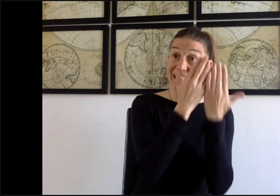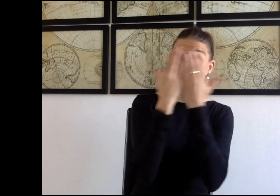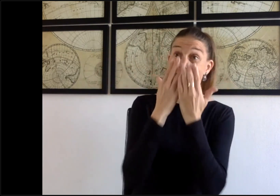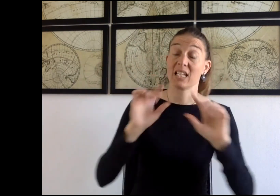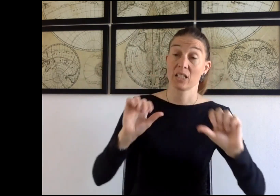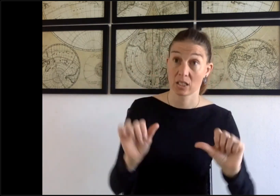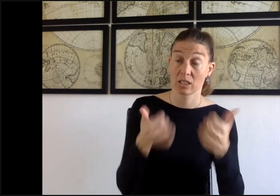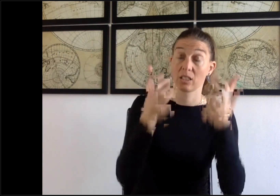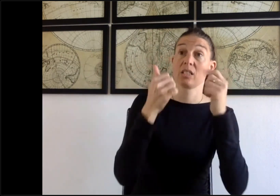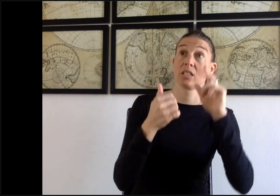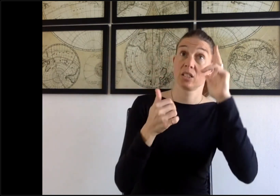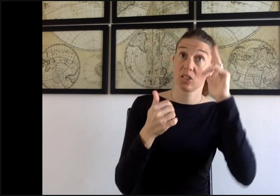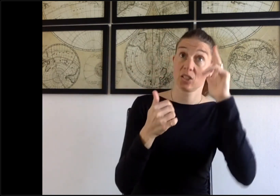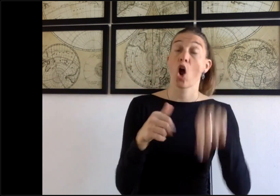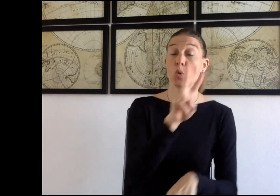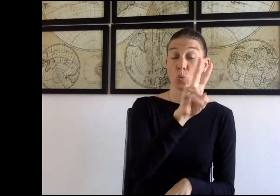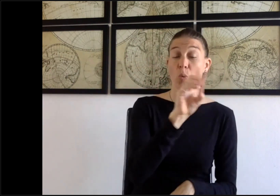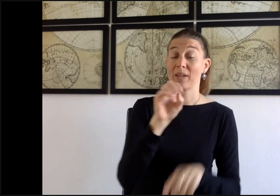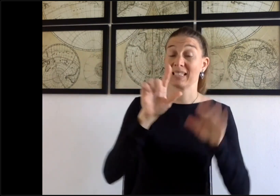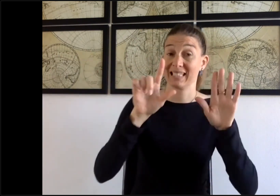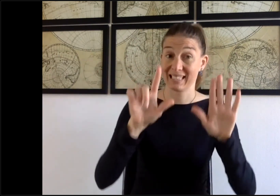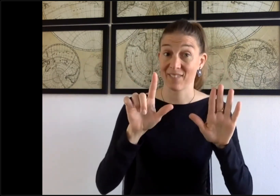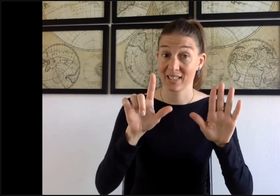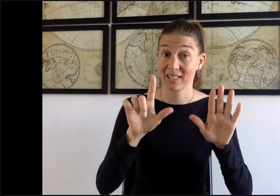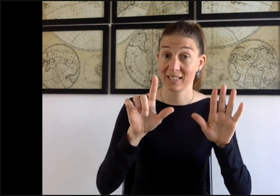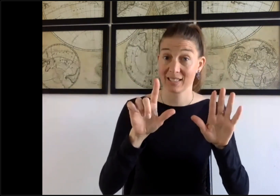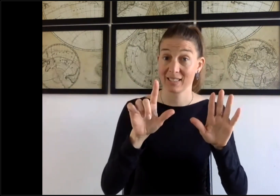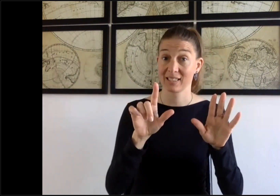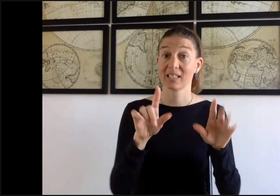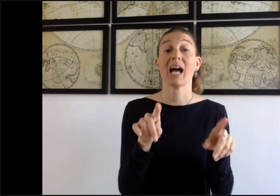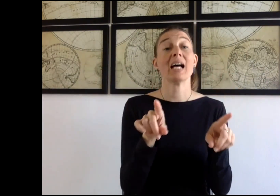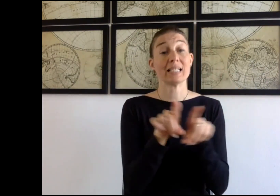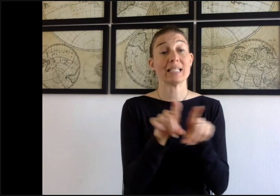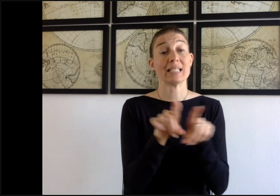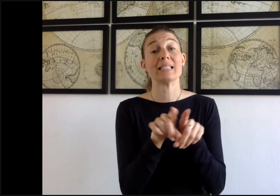and I have started also at the same moment the process of